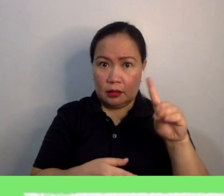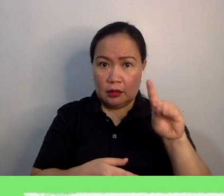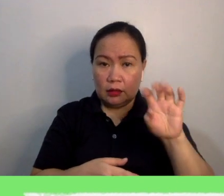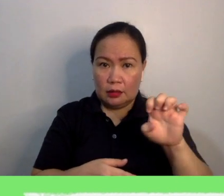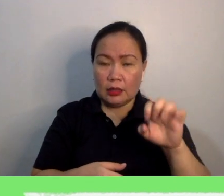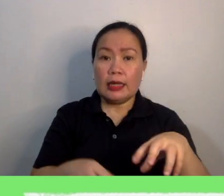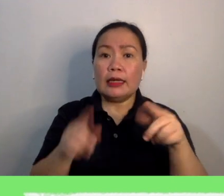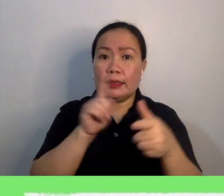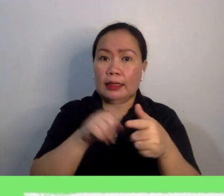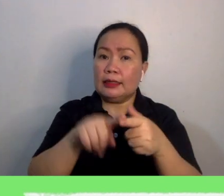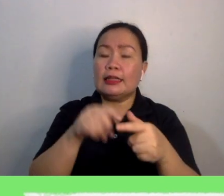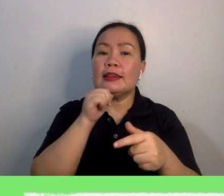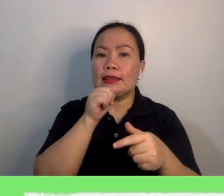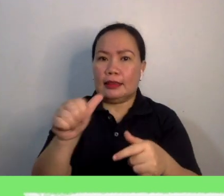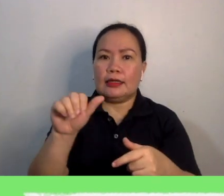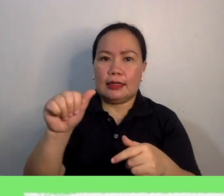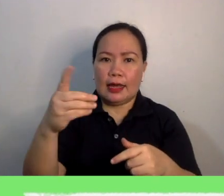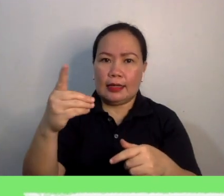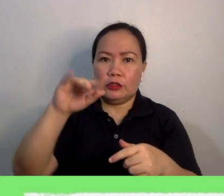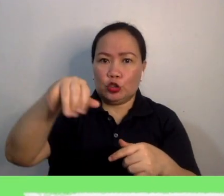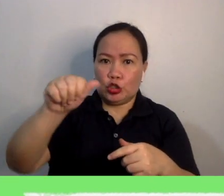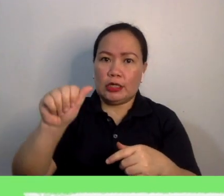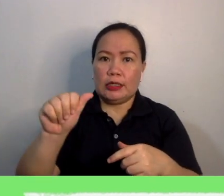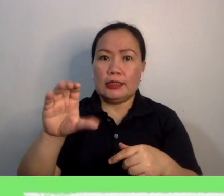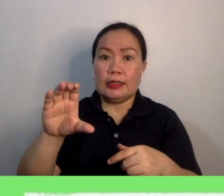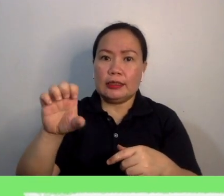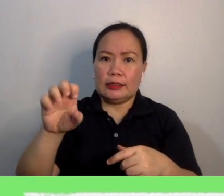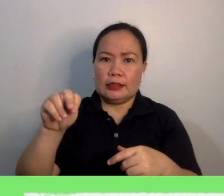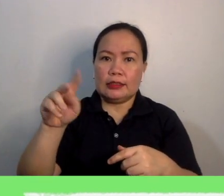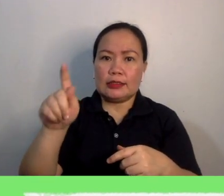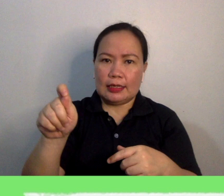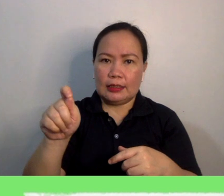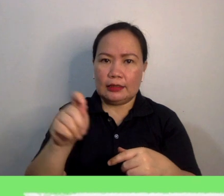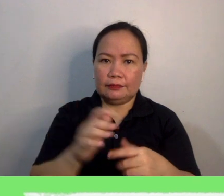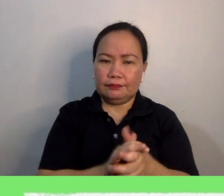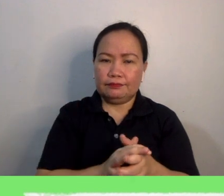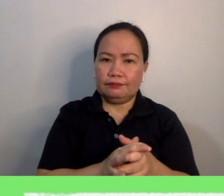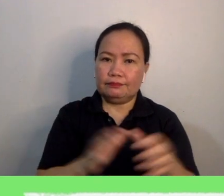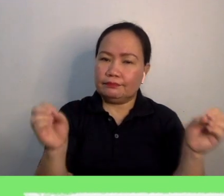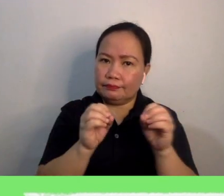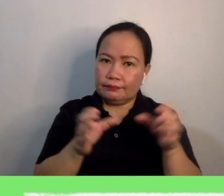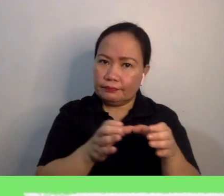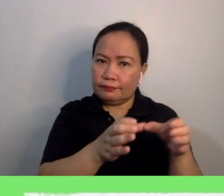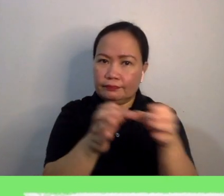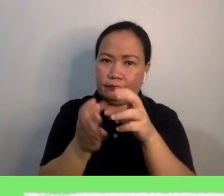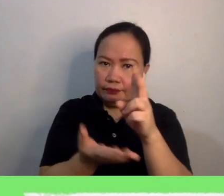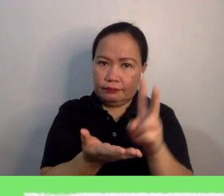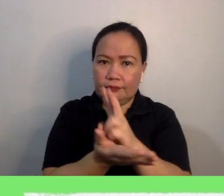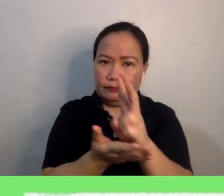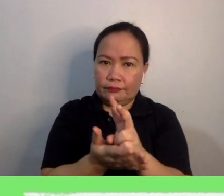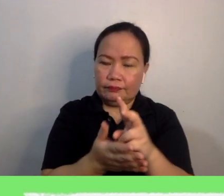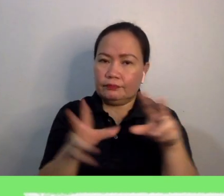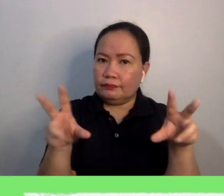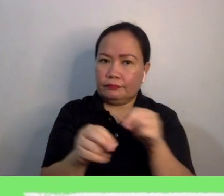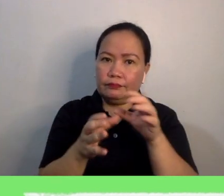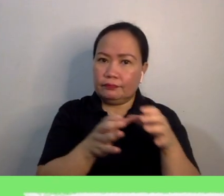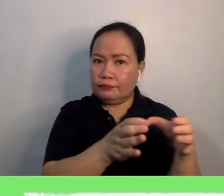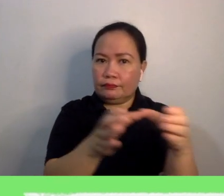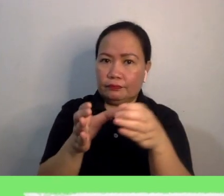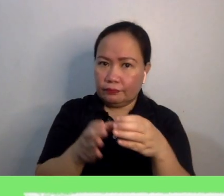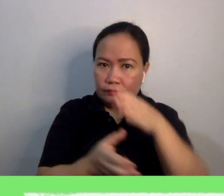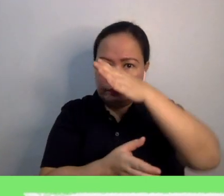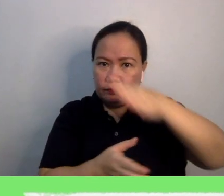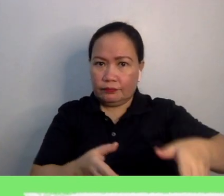the same time. Ito, not adjacent. Kasi wala silang common vertex at wala silang